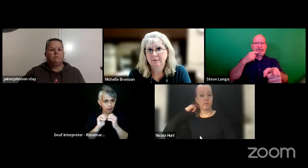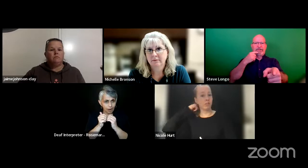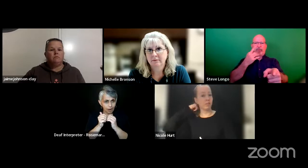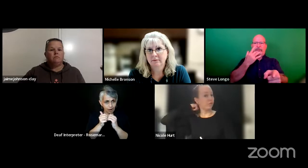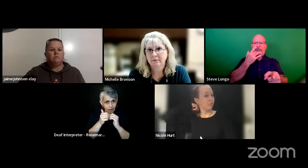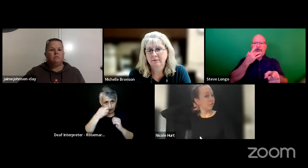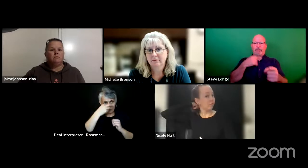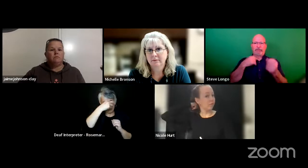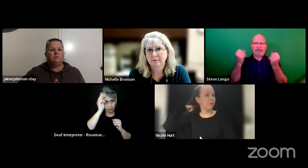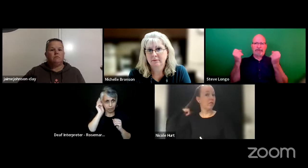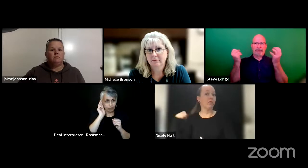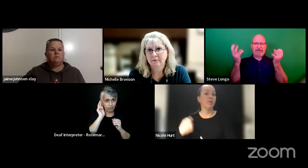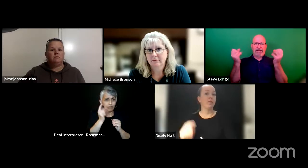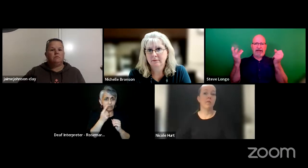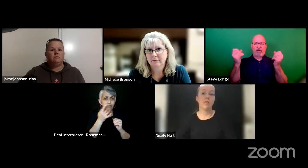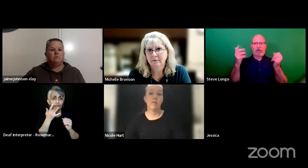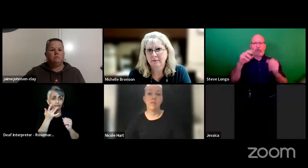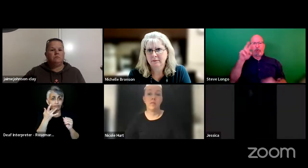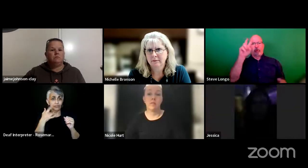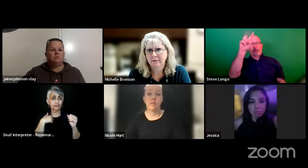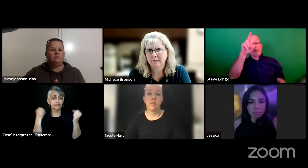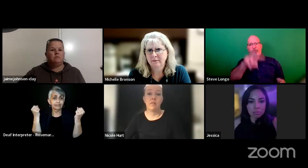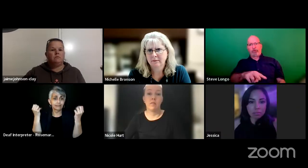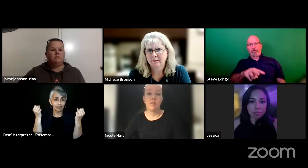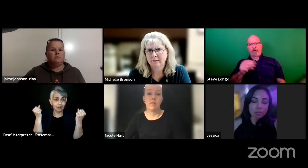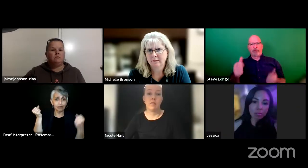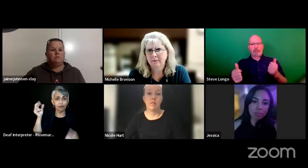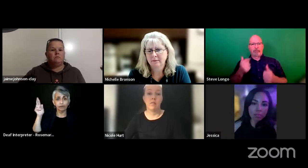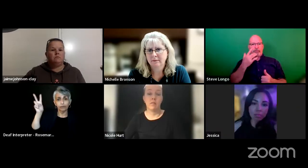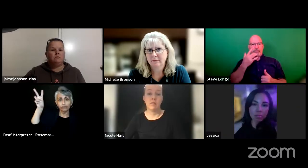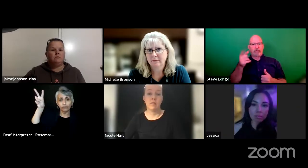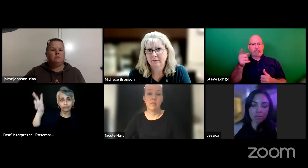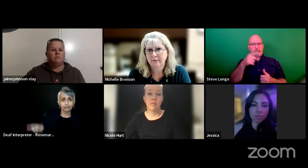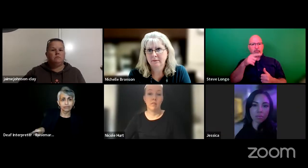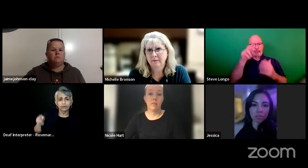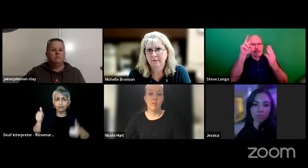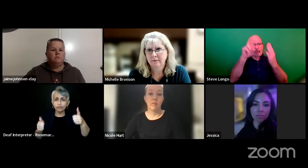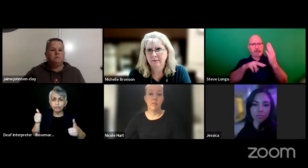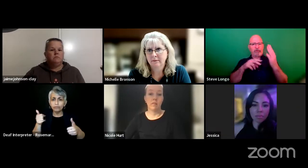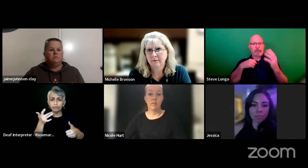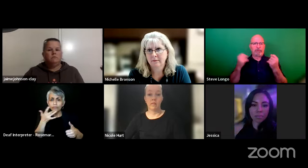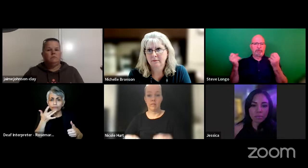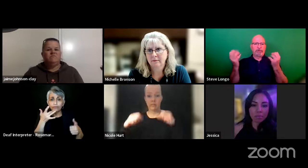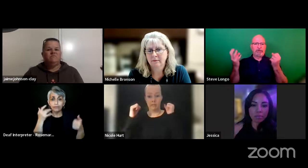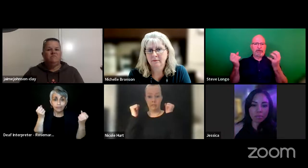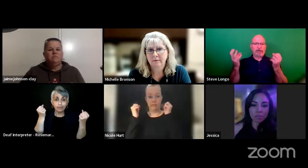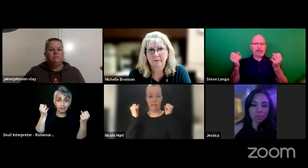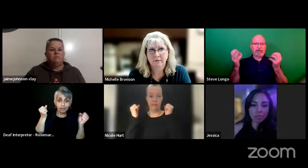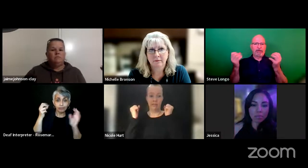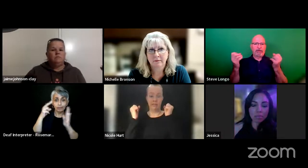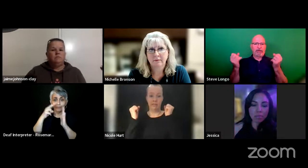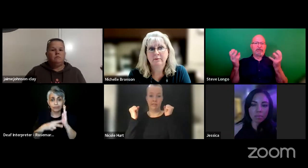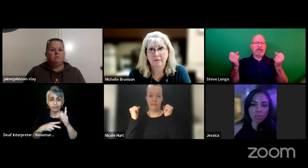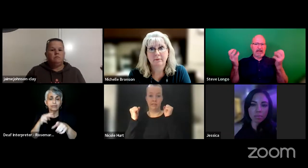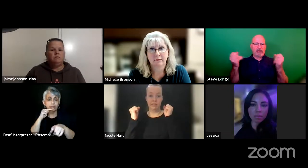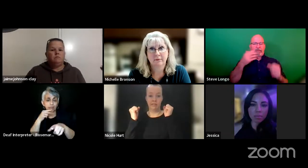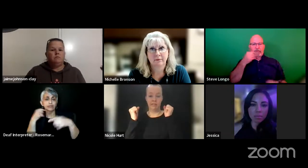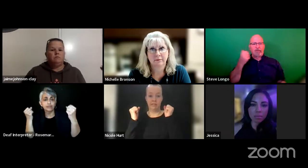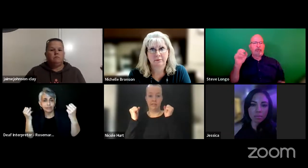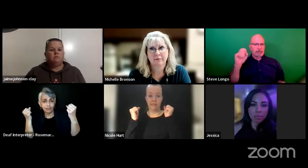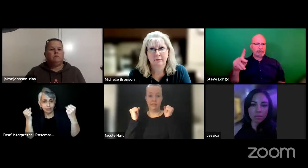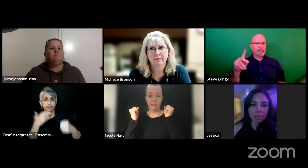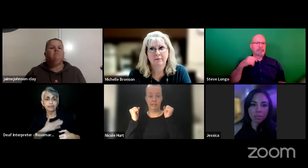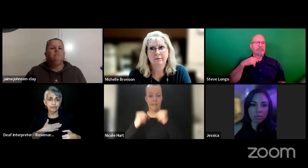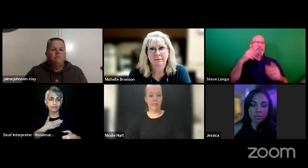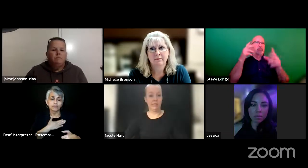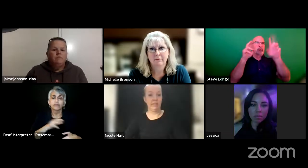And I'm not sure how we want to do this. If we want folks to have the opportunity to read the report first